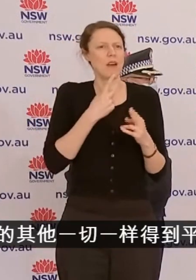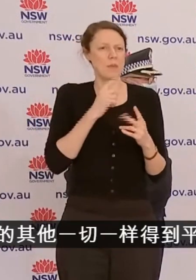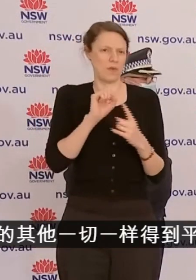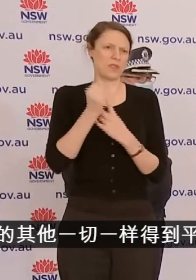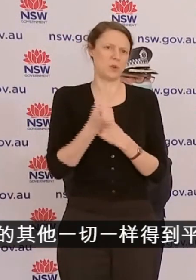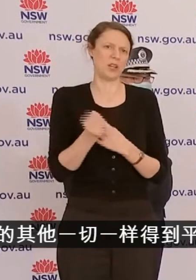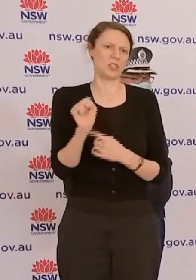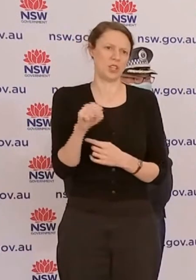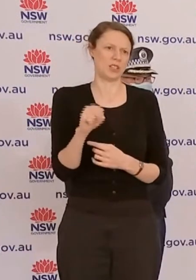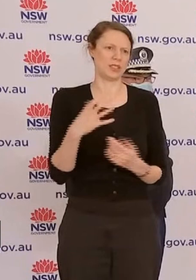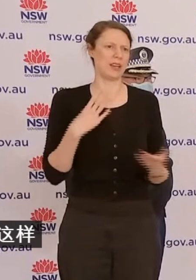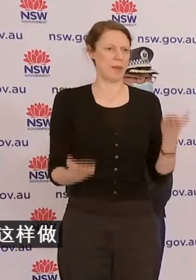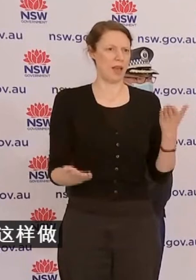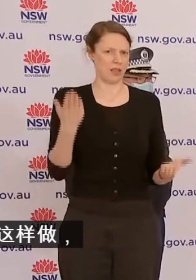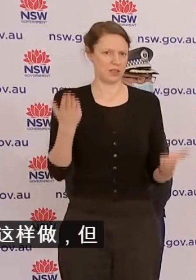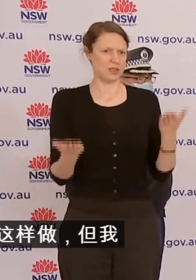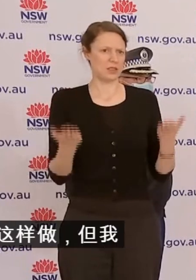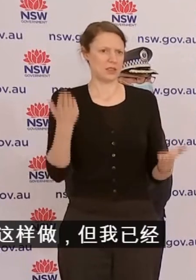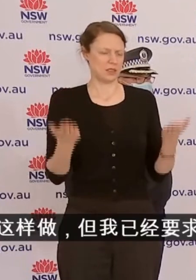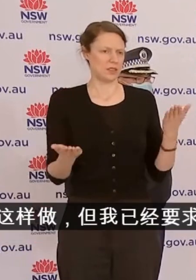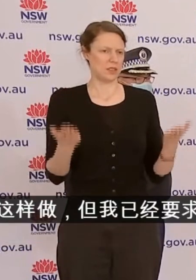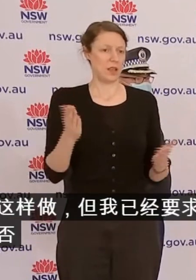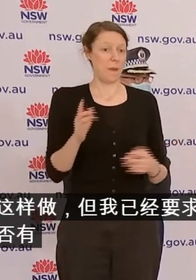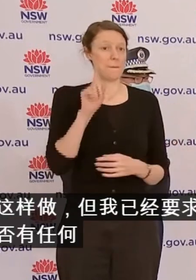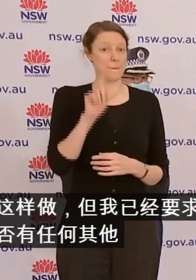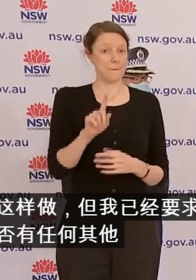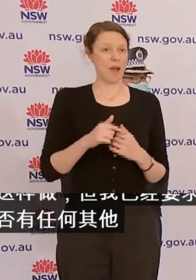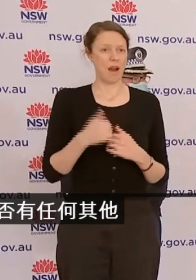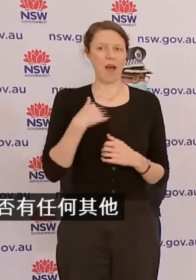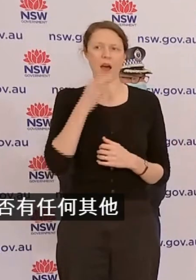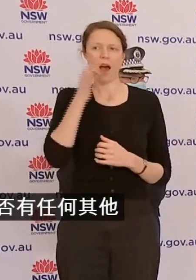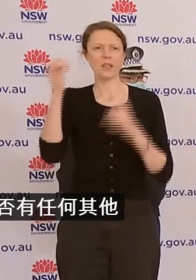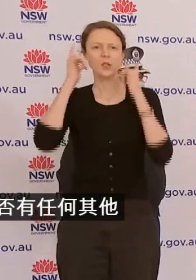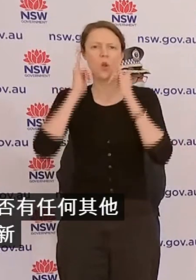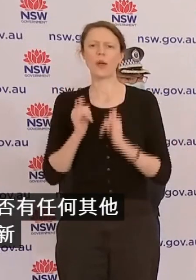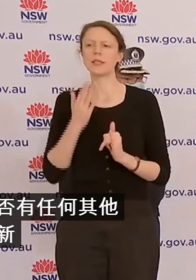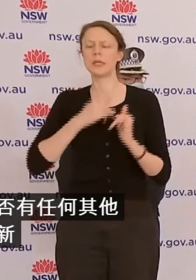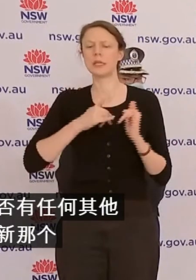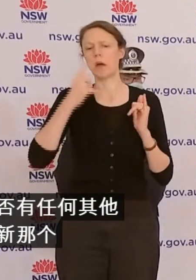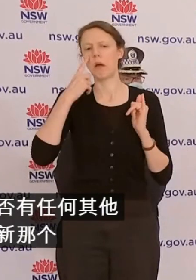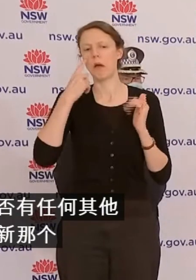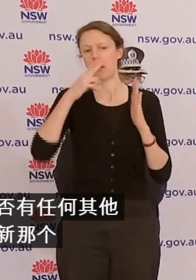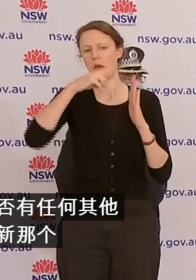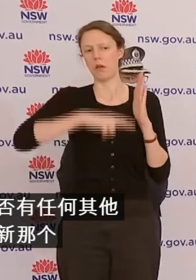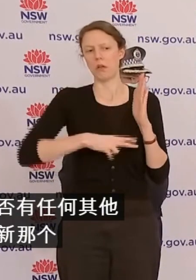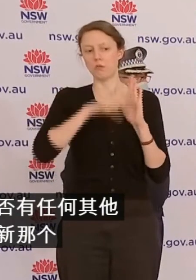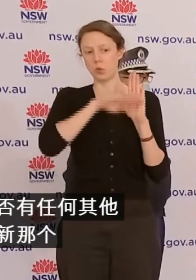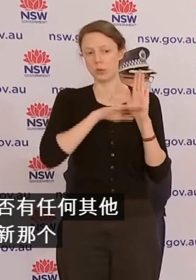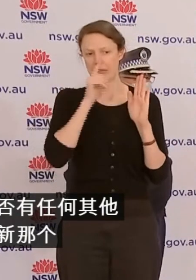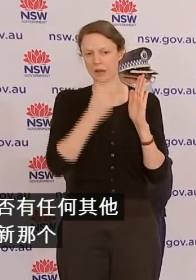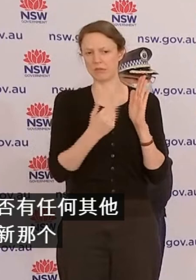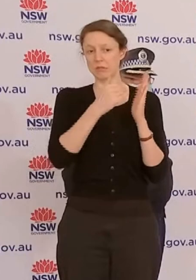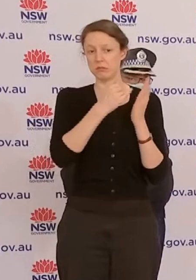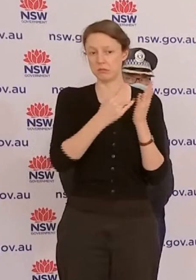epidemic. And we're doing that. But I've asked the lawyers to look if there's any other measures that... Update on that not at process? this point,